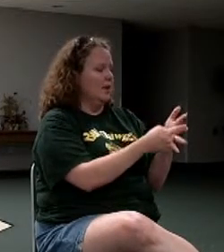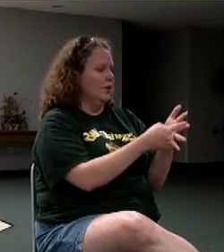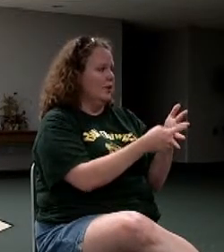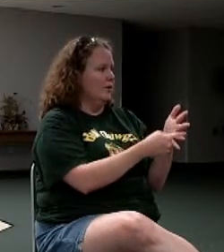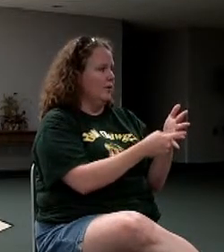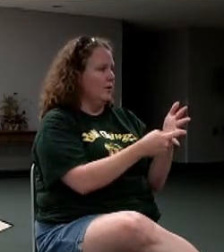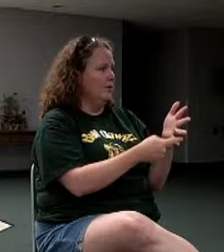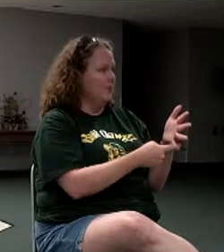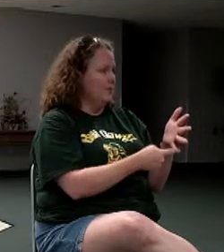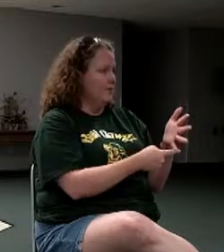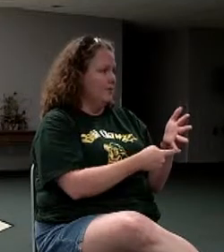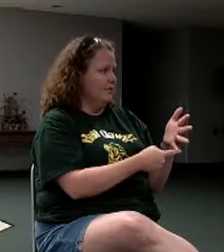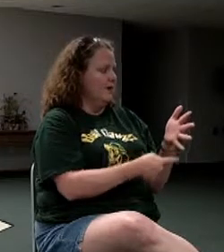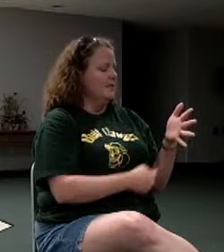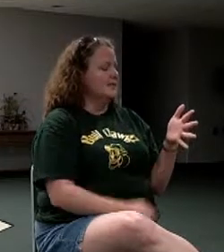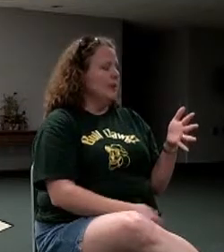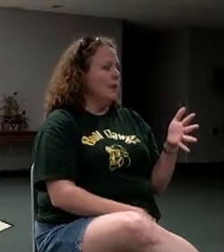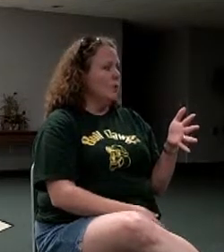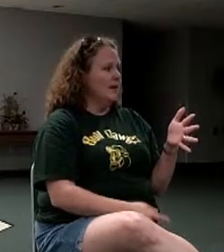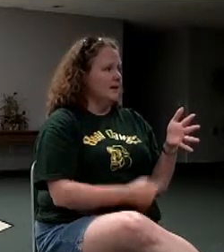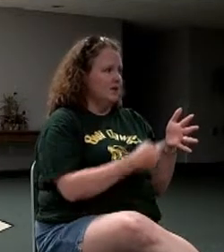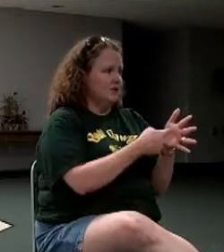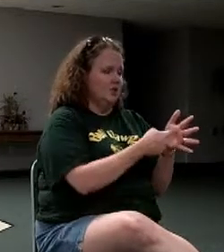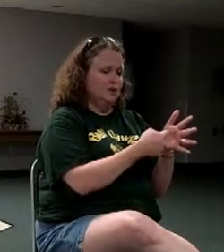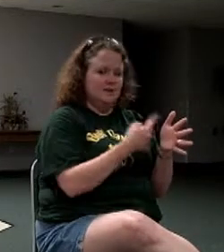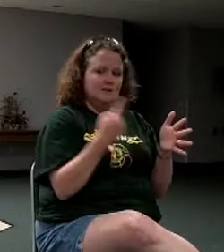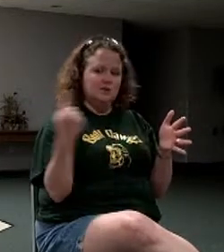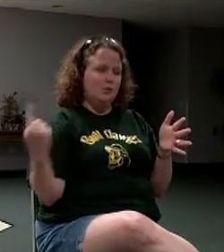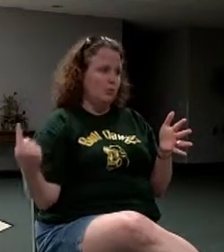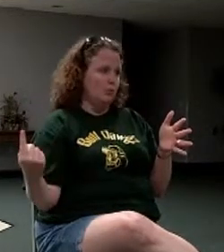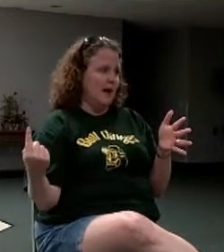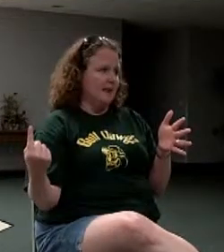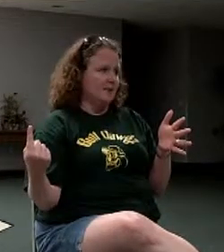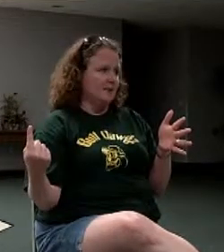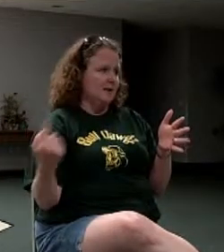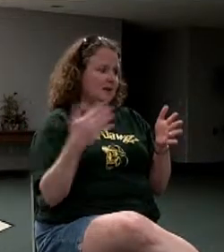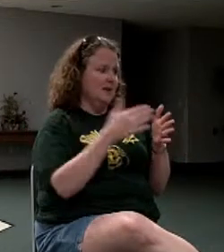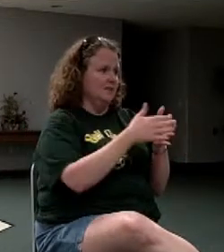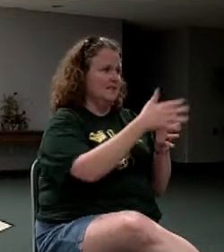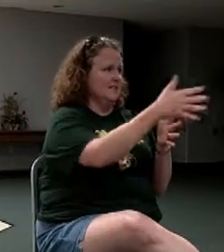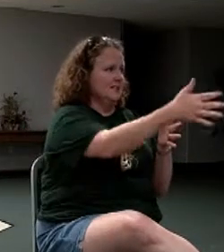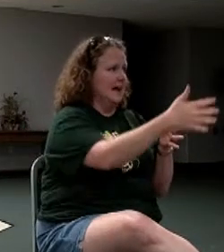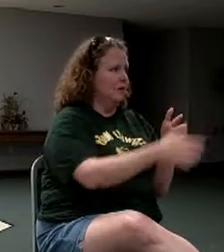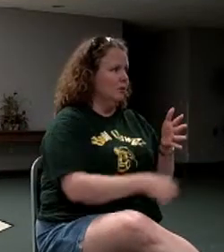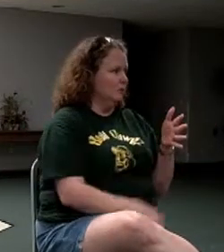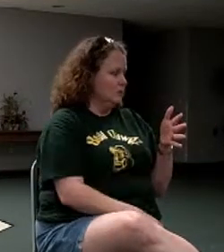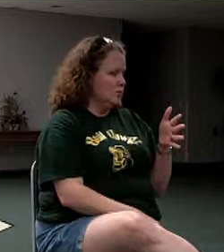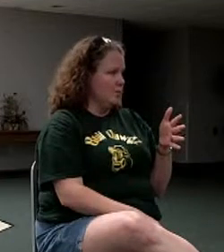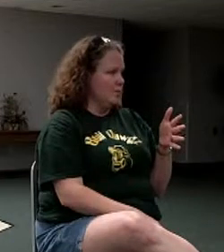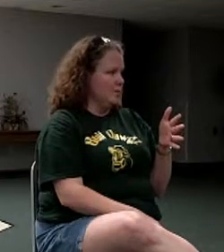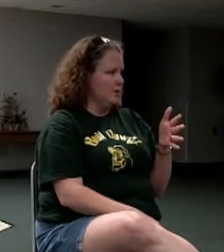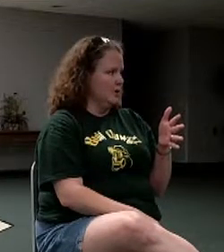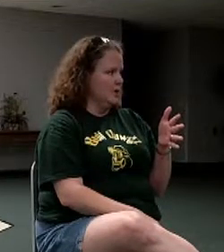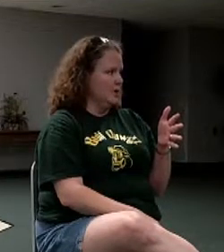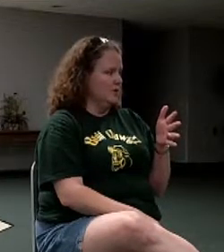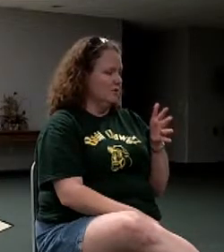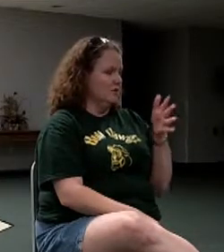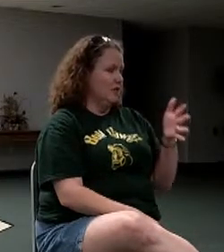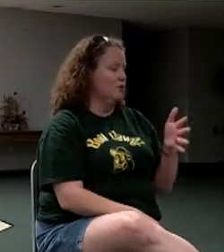third, fourth, fifth. The sign orientation is to your right, kind of sticks out at the person that you're